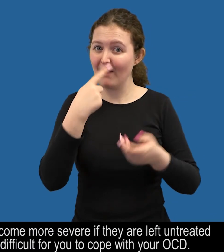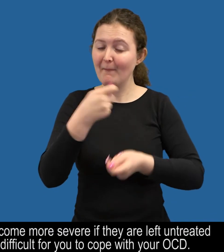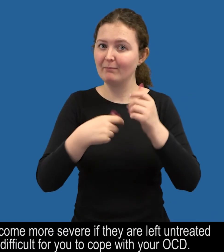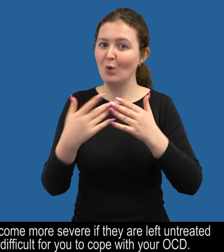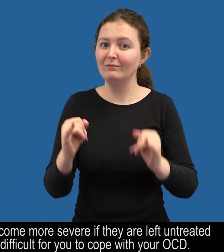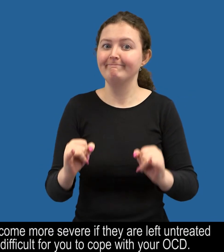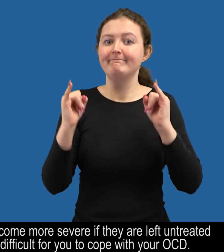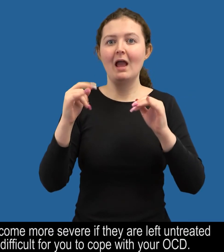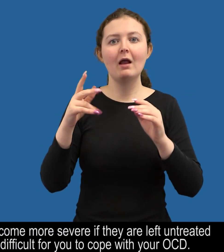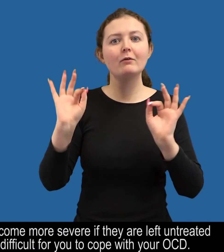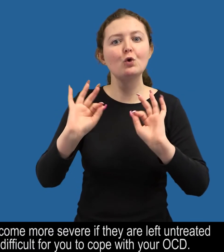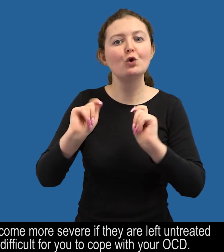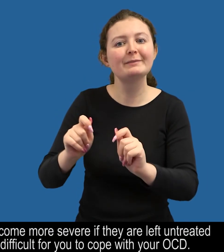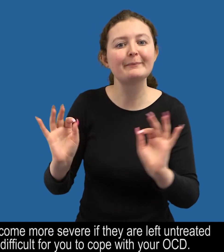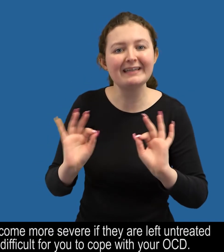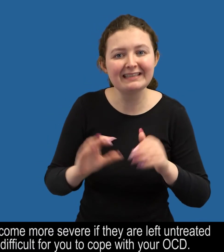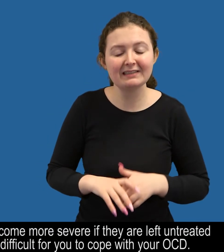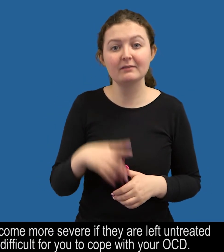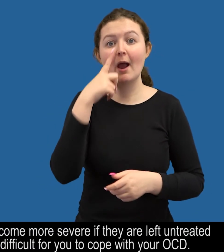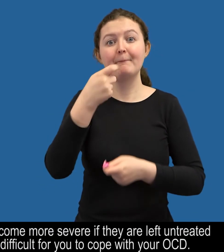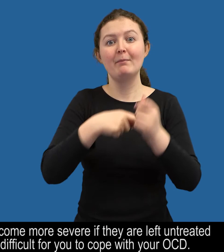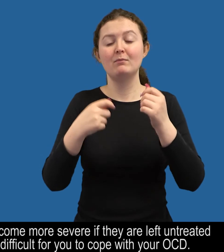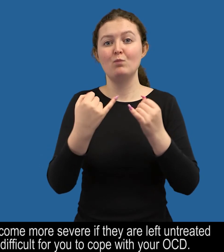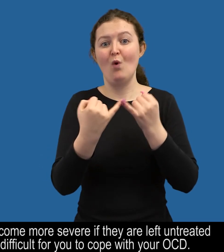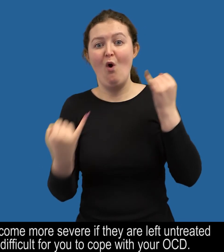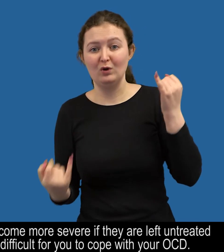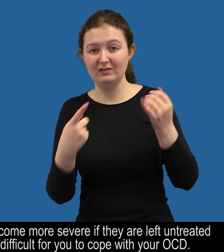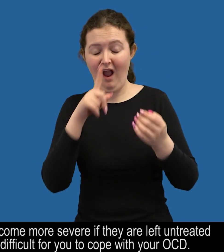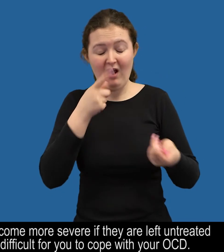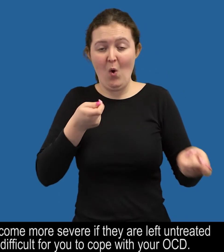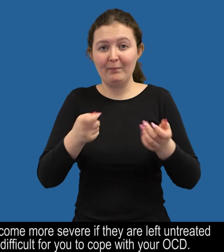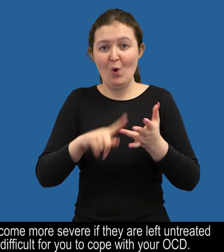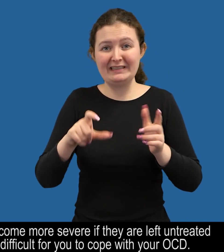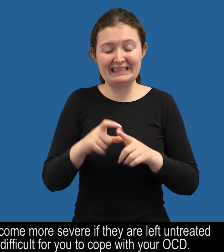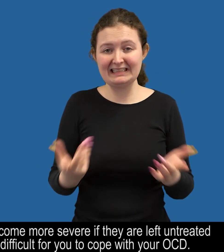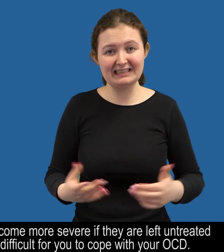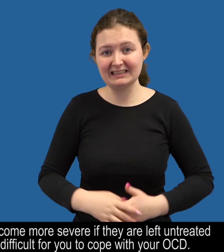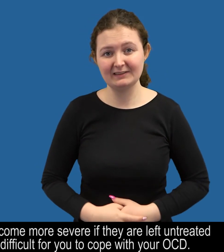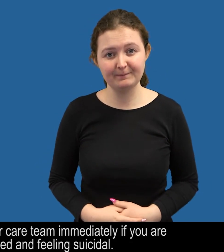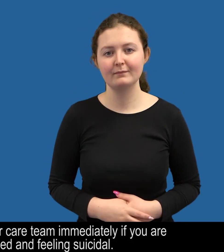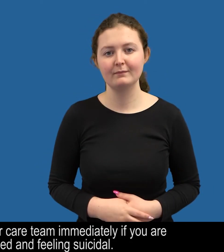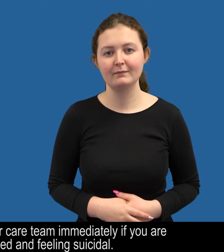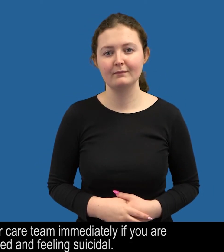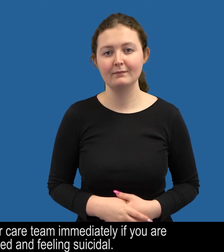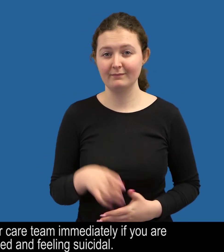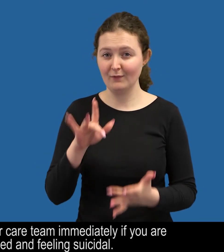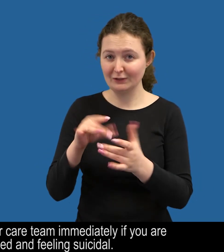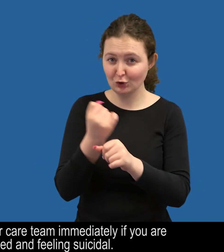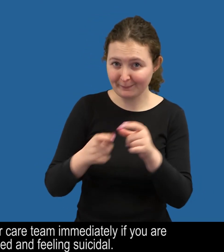left untreated and may make it more difficult for you to cope with your OCD. Contact your GP or care team immediately if